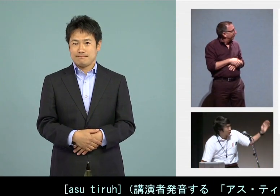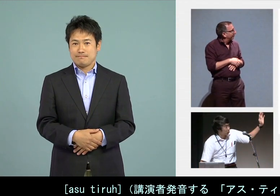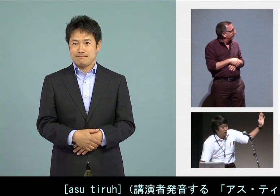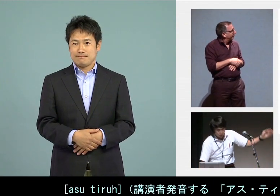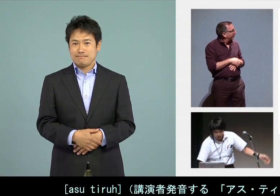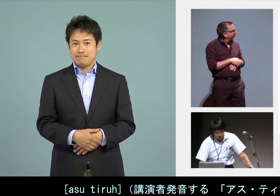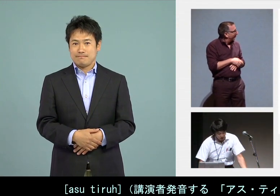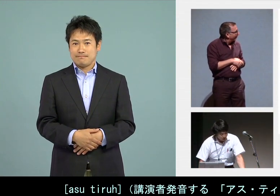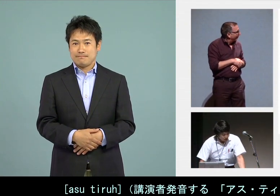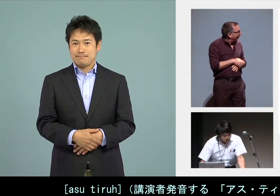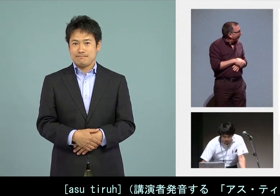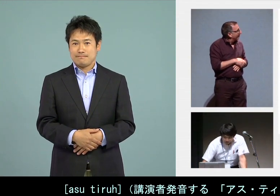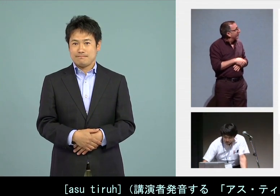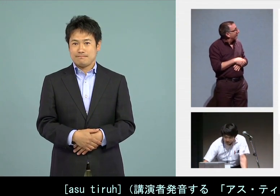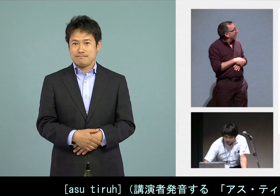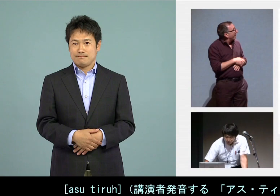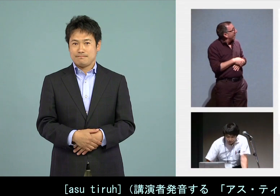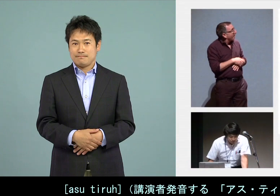Asu, tiru.